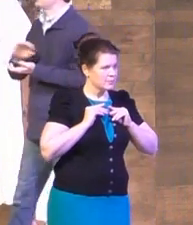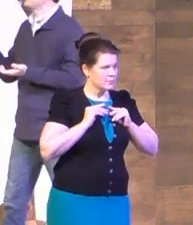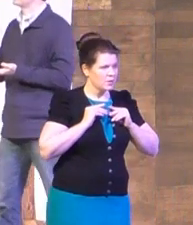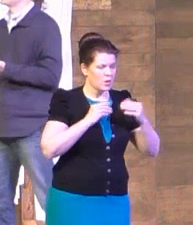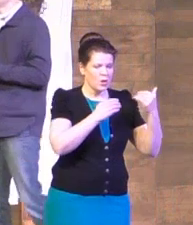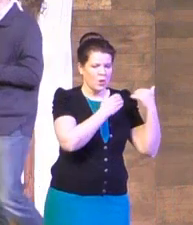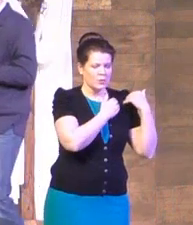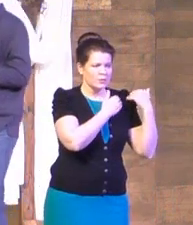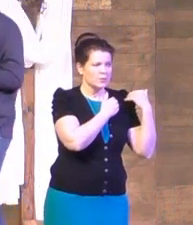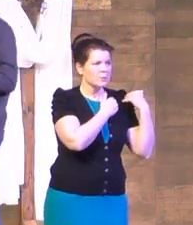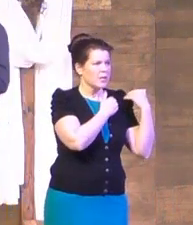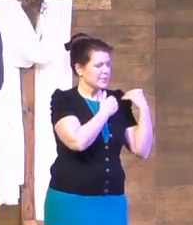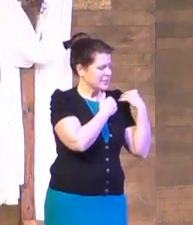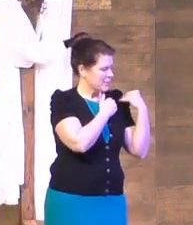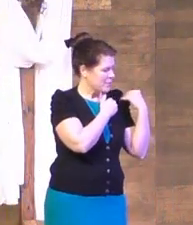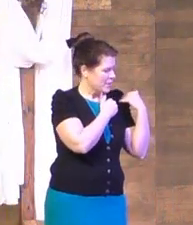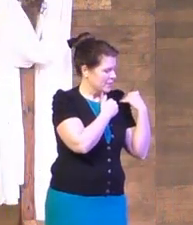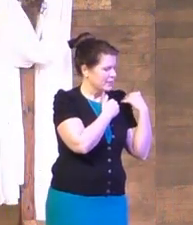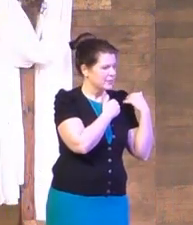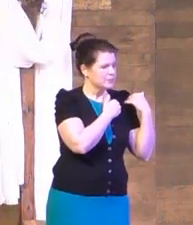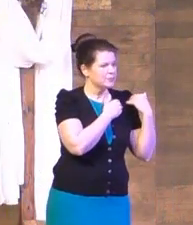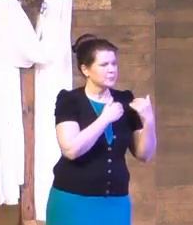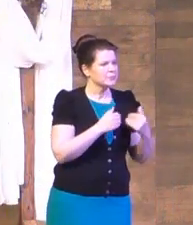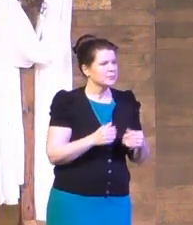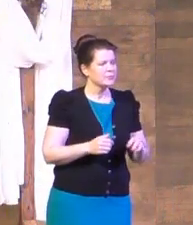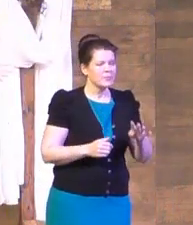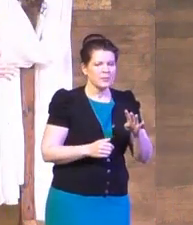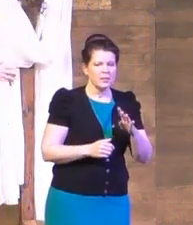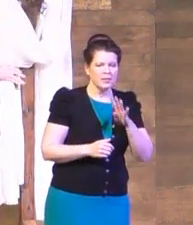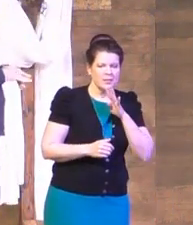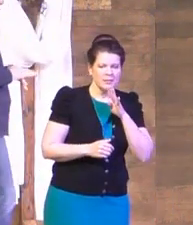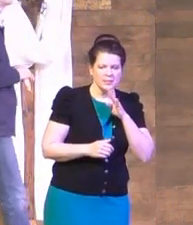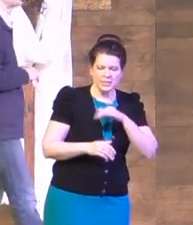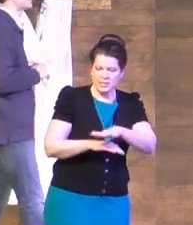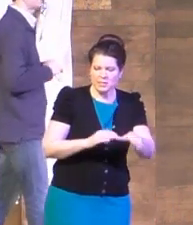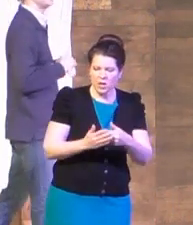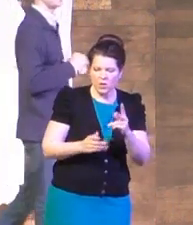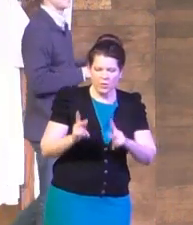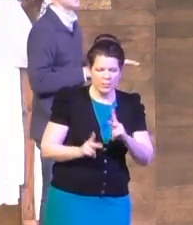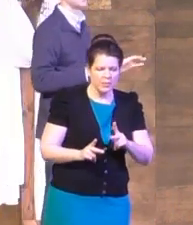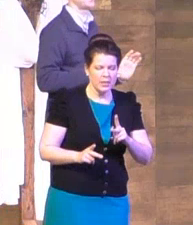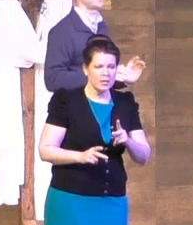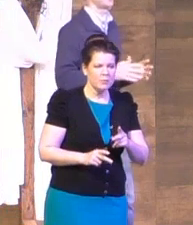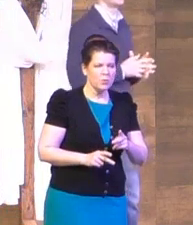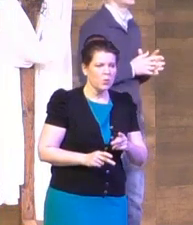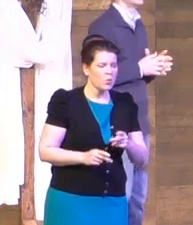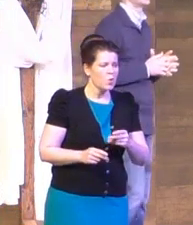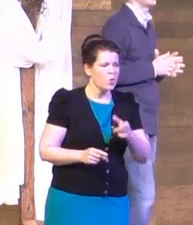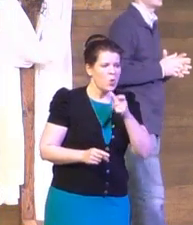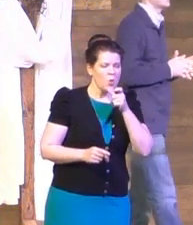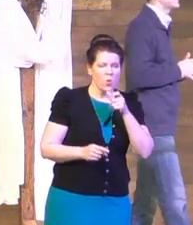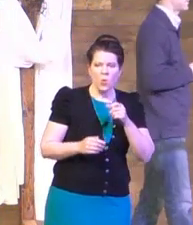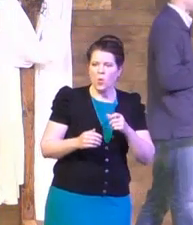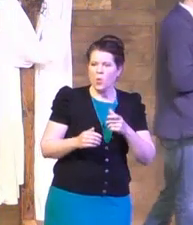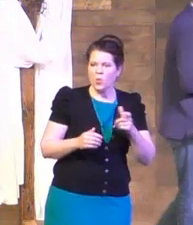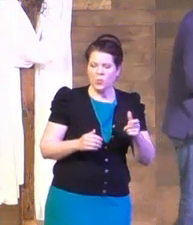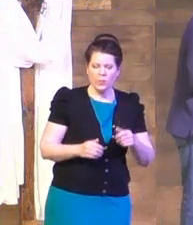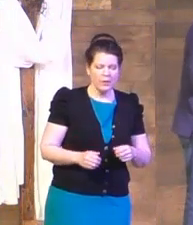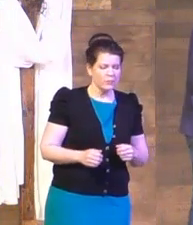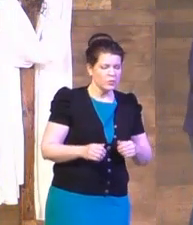to drive out a Canaanite town called Kiriath Sefer, and he says to everyone there, he says, whoever drives out the people in Kiriath